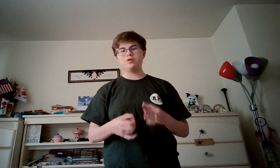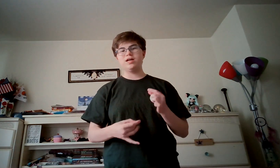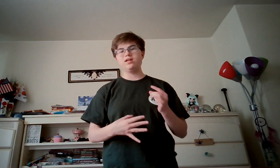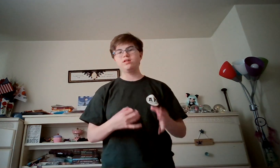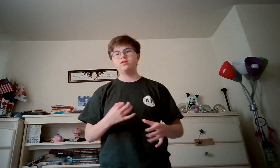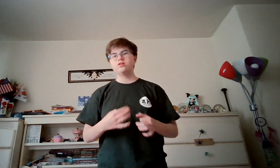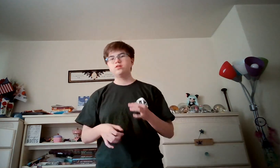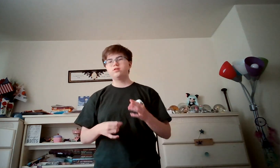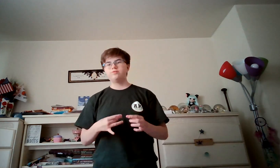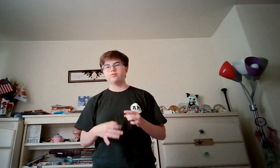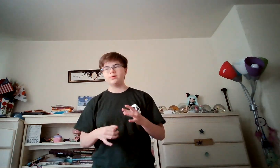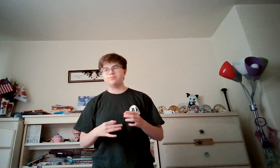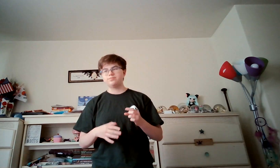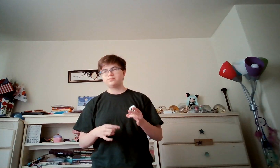away from